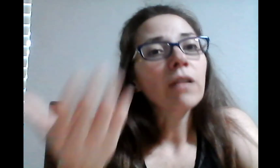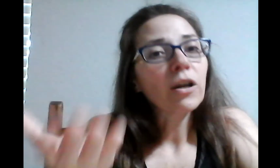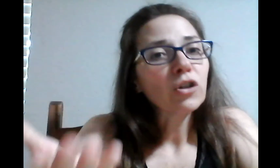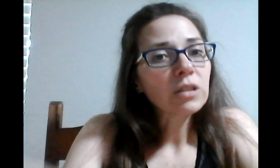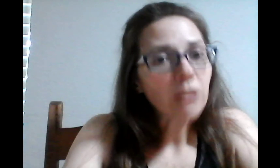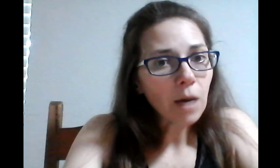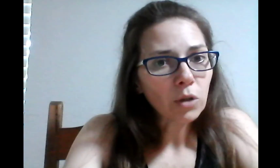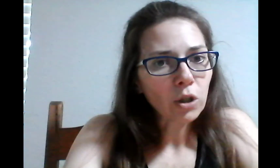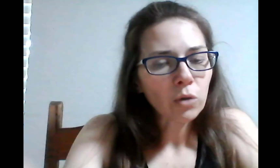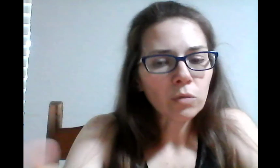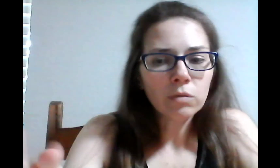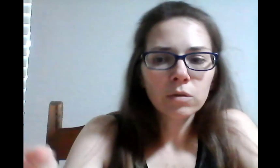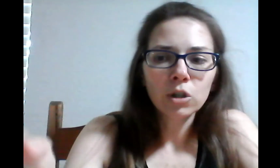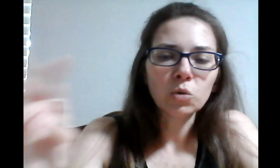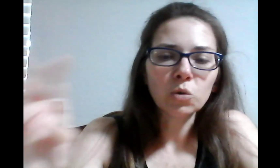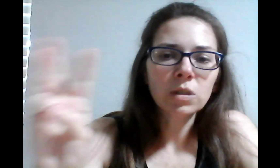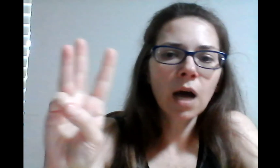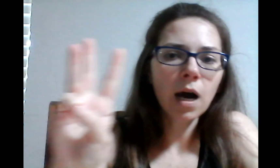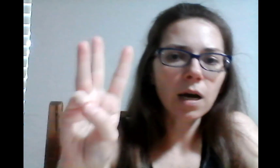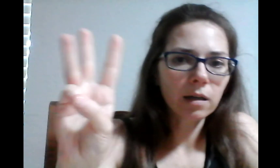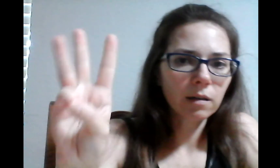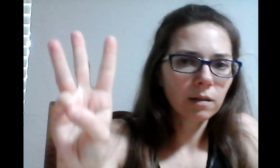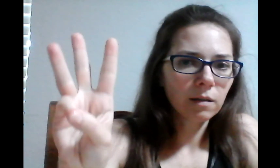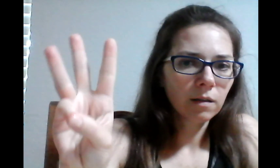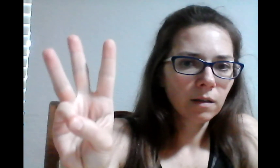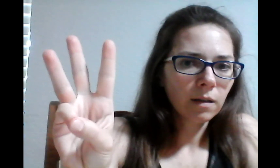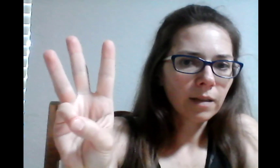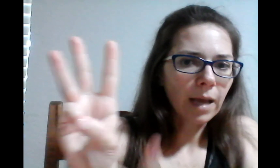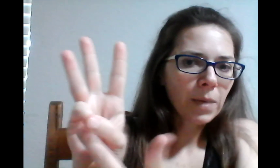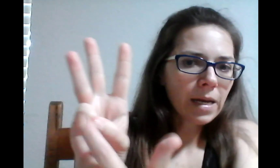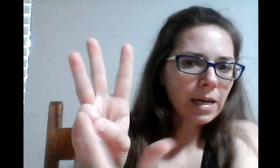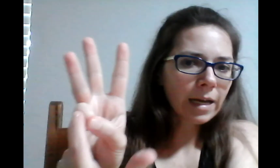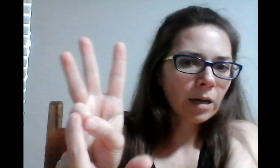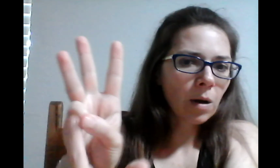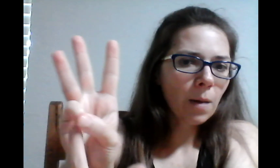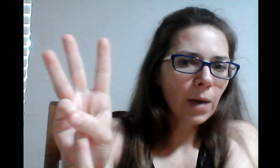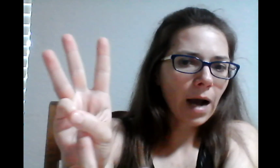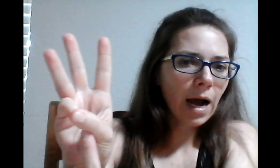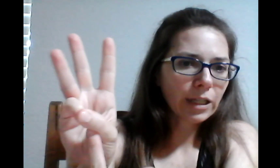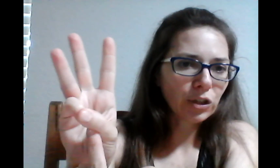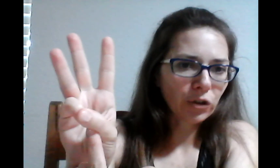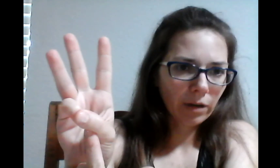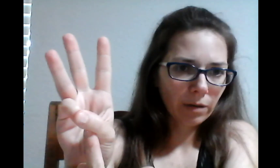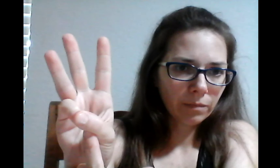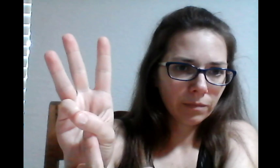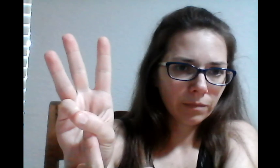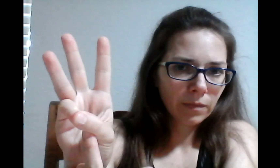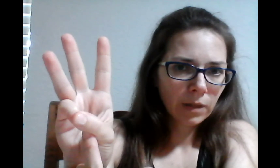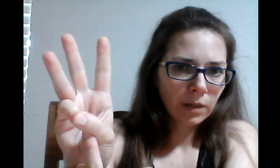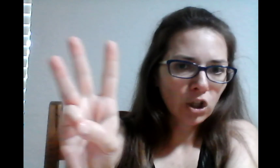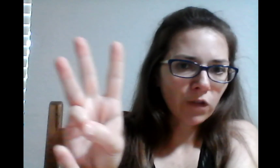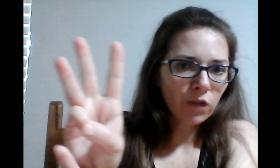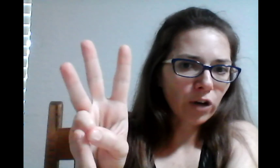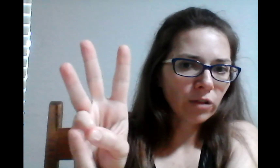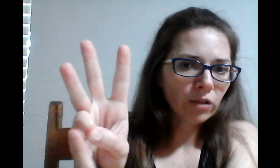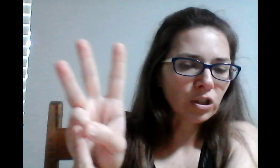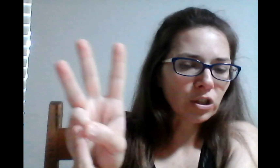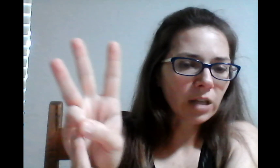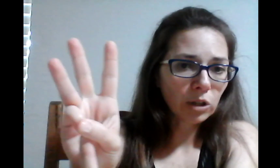letter W, you tuck that pinky in behind your thumb. So you've got your letter